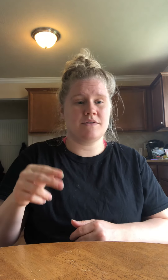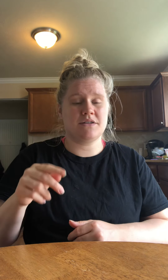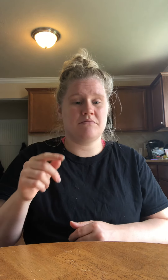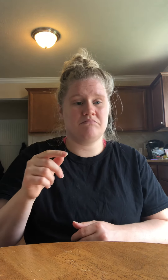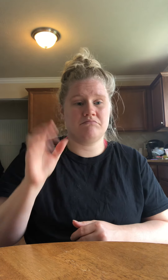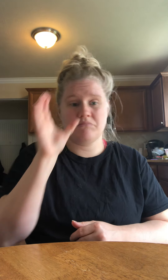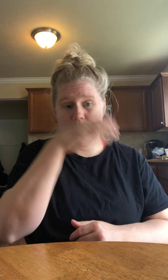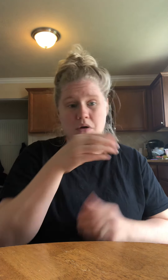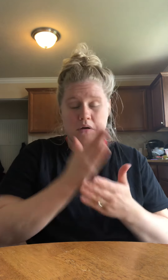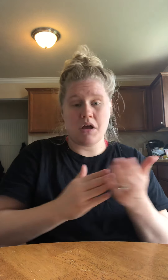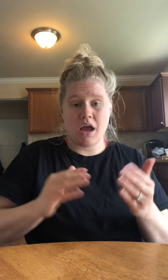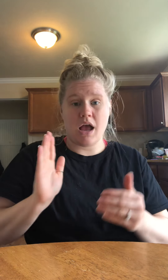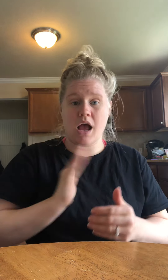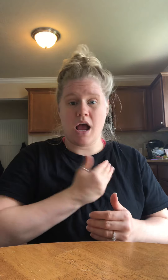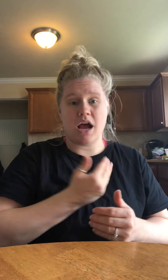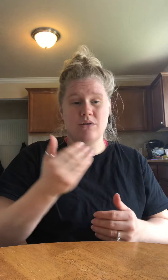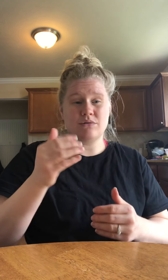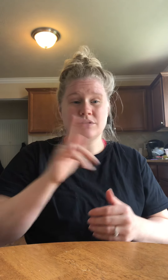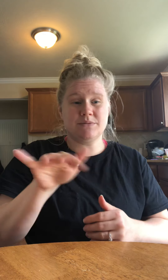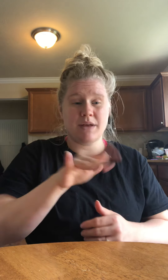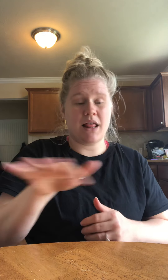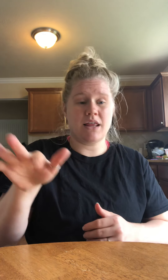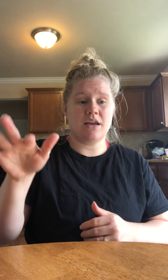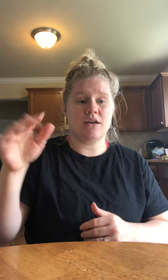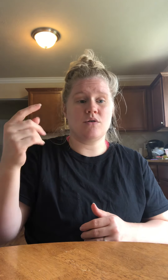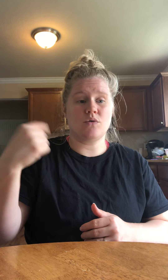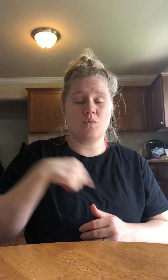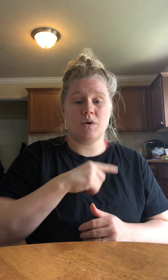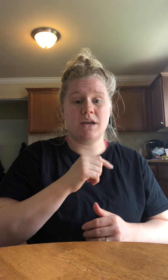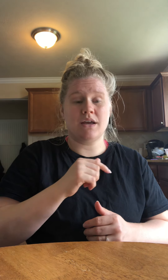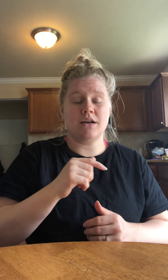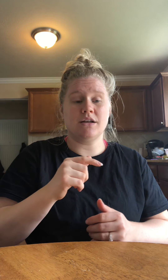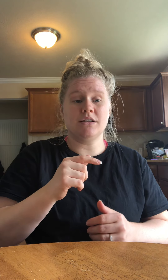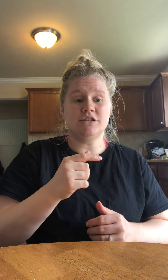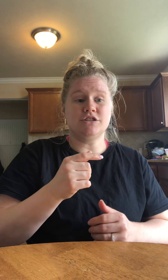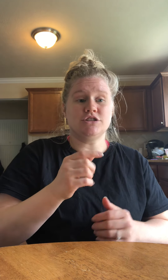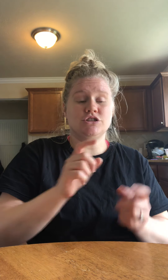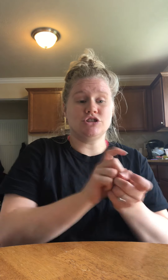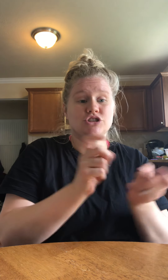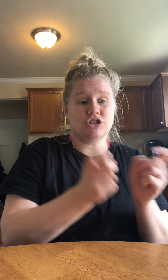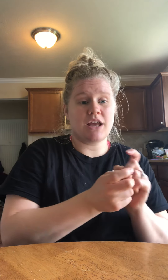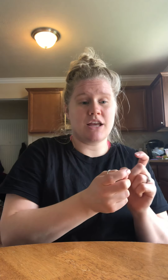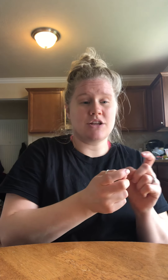history, not only do we change the vowels used here, we also change the consonants.